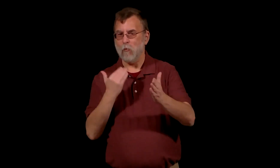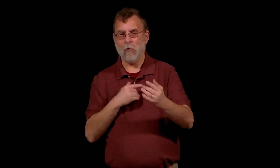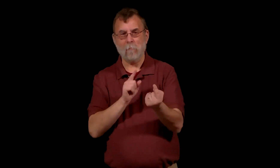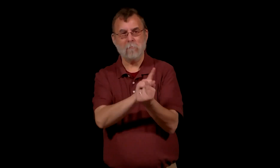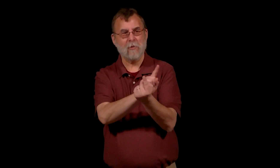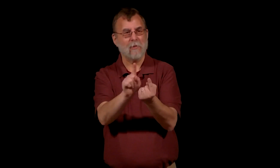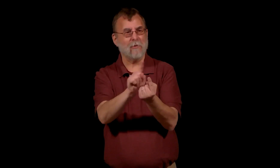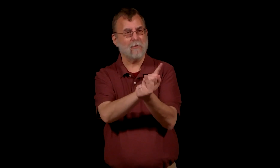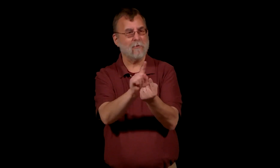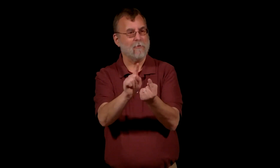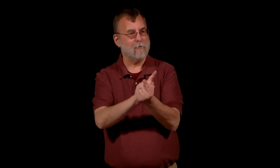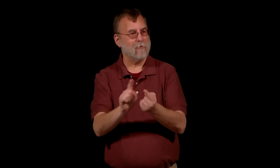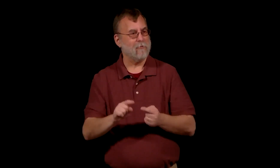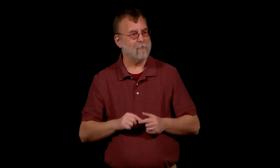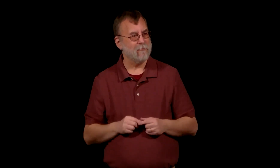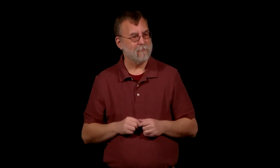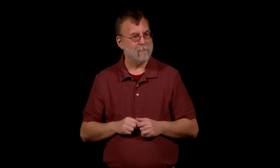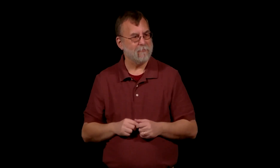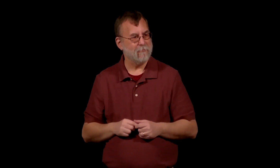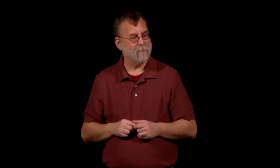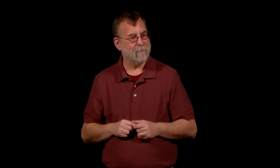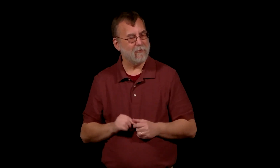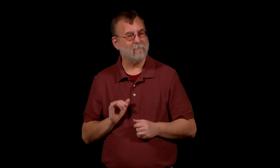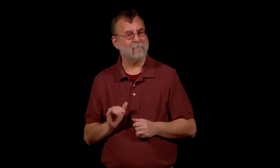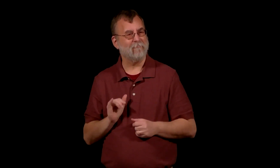And I've learned to pray before I meet certain people.